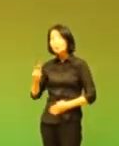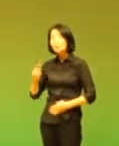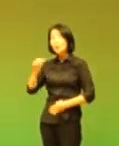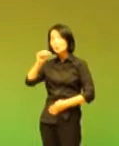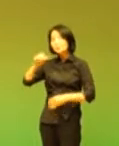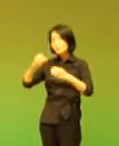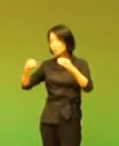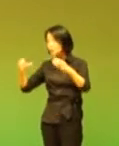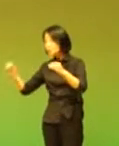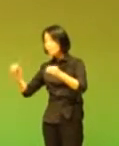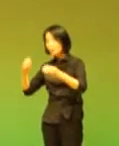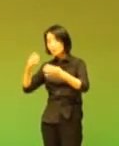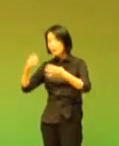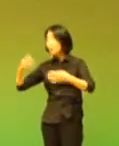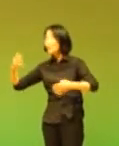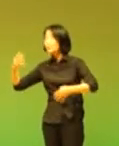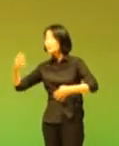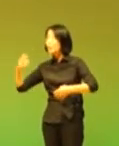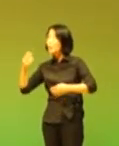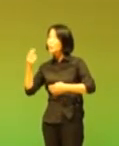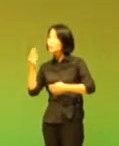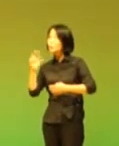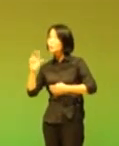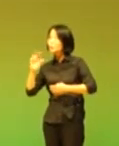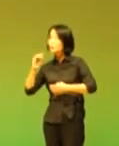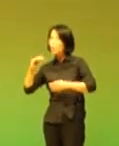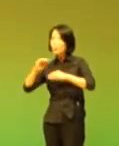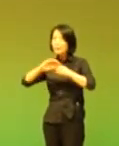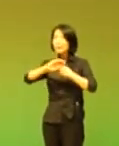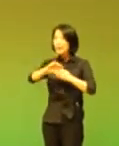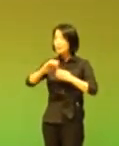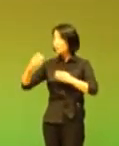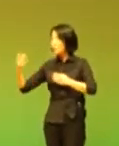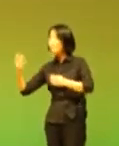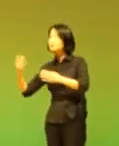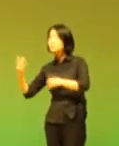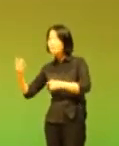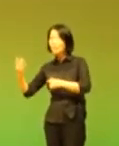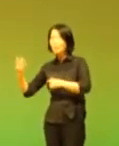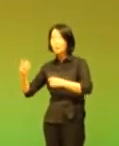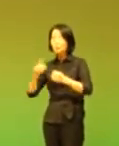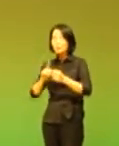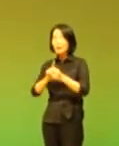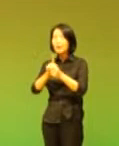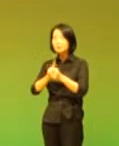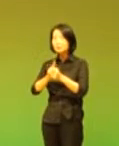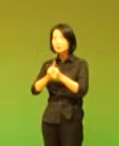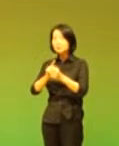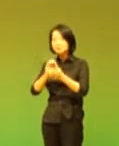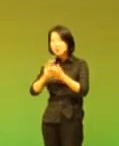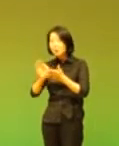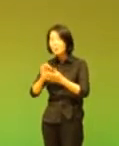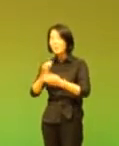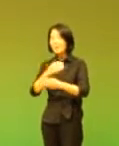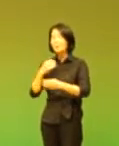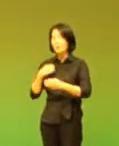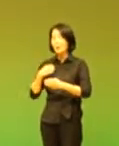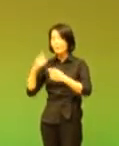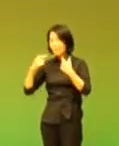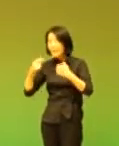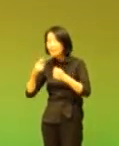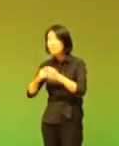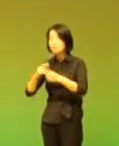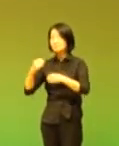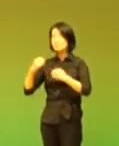all of them except for Turkey, have pilots that train every year to use nuclear weapons.